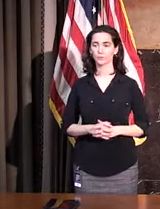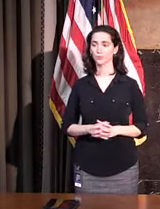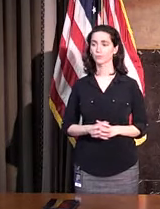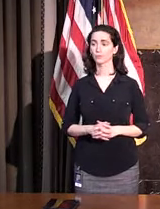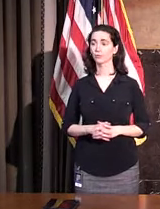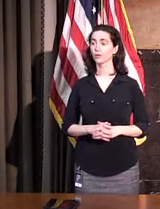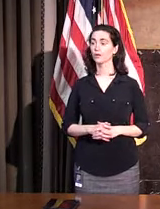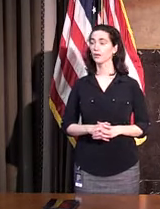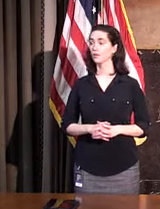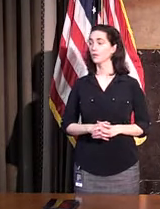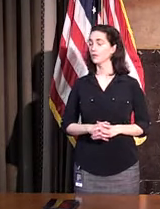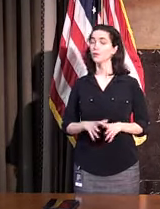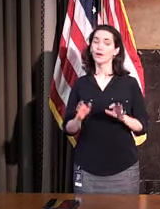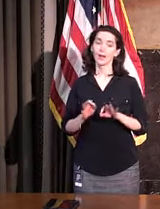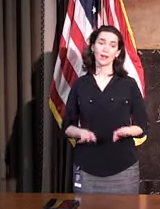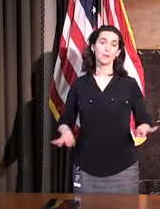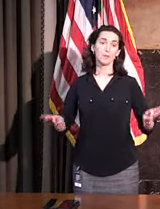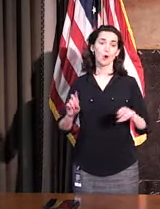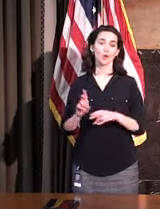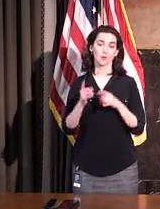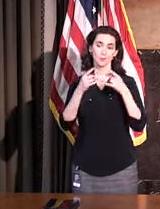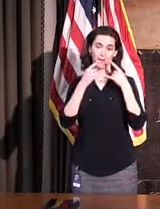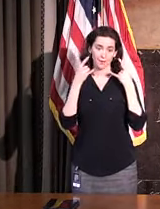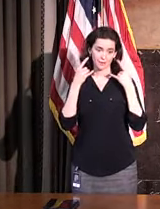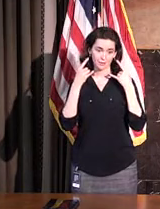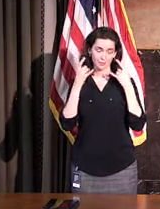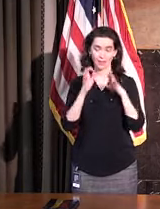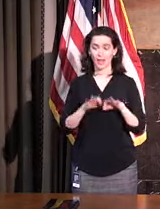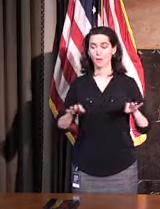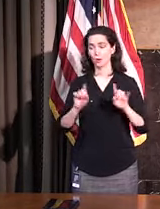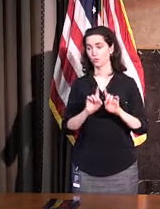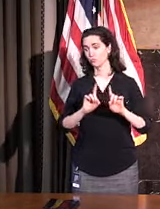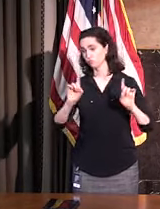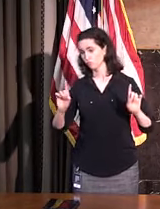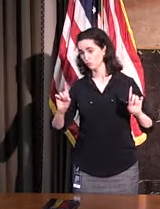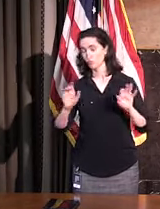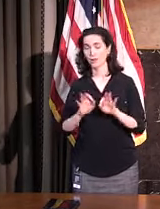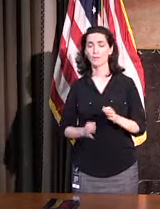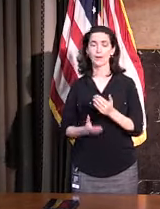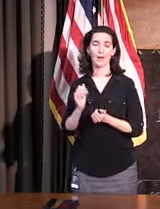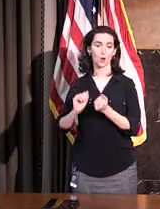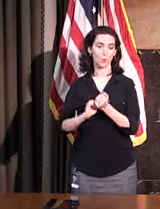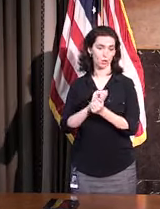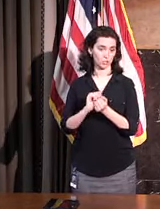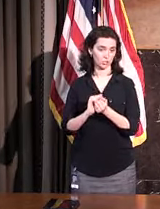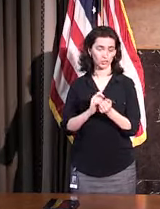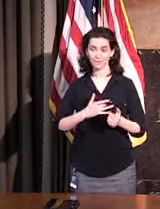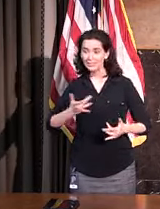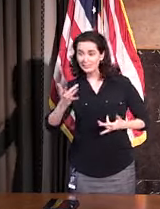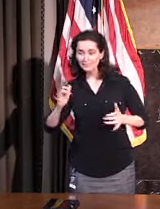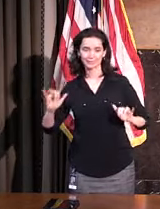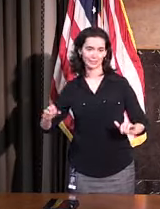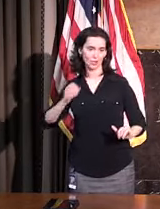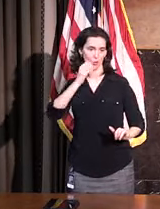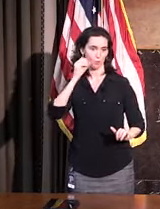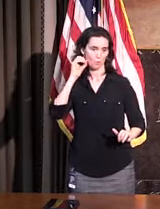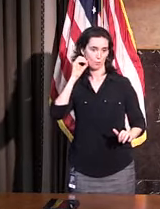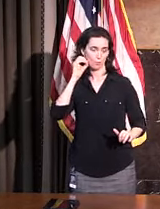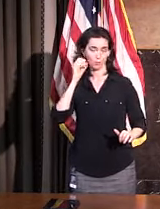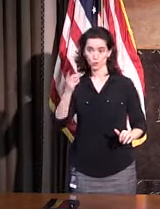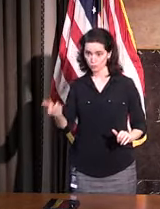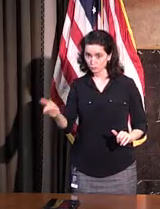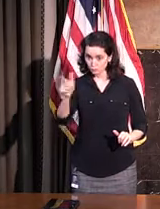So it's important that we wear our masks, that we social distance, that we wash our hands, stay home when we're sick, and get the vaccine